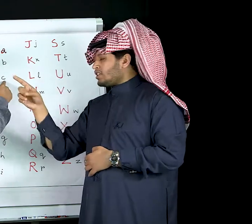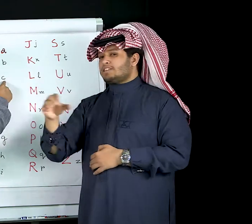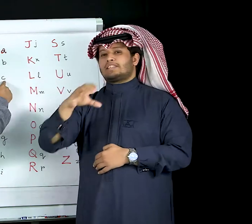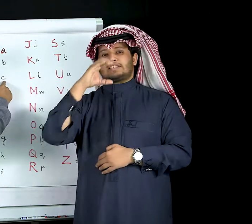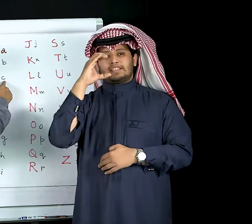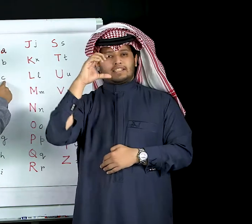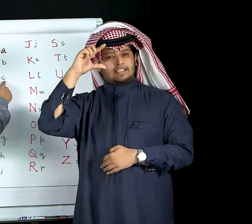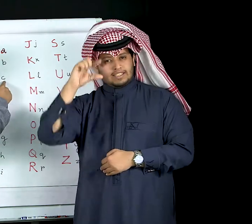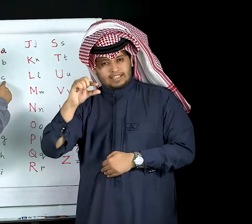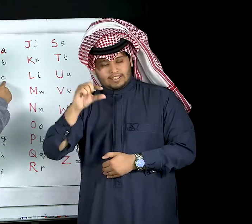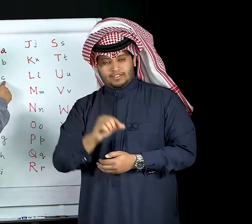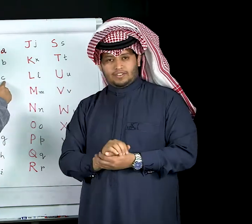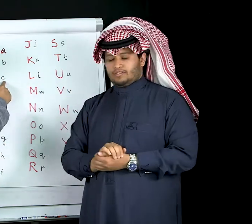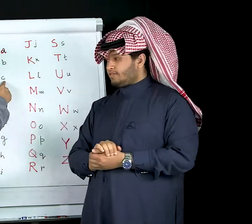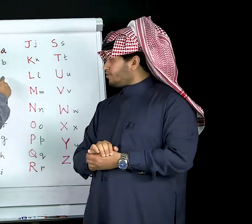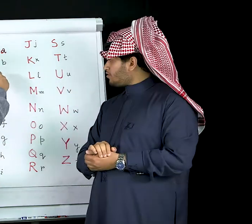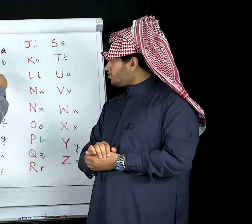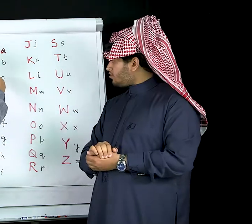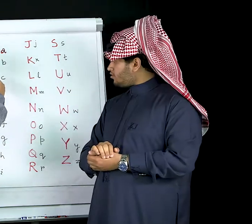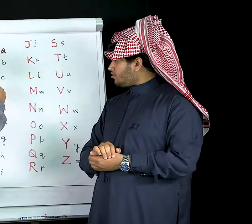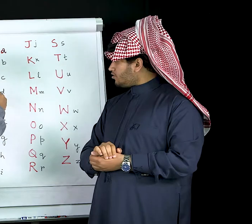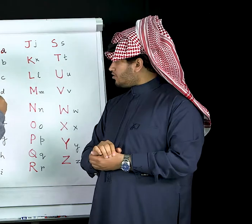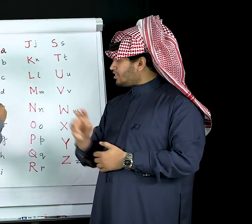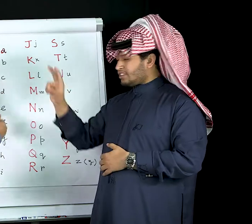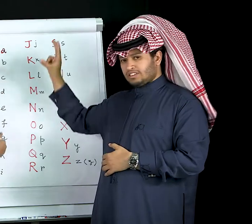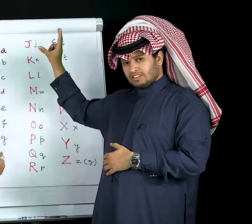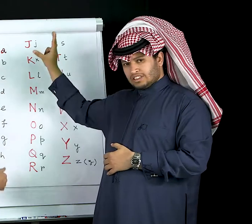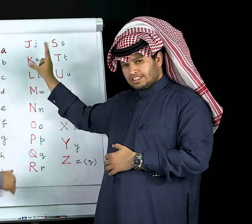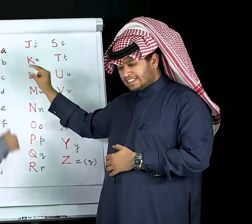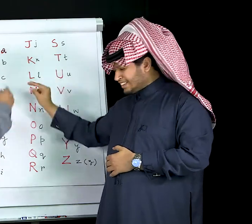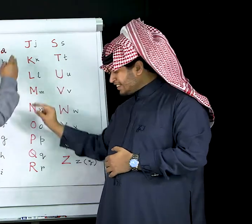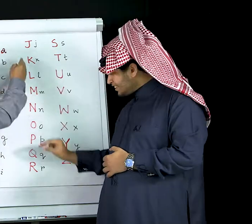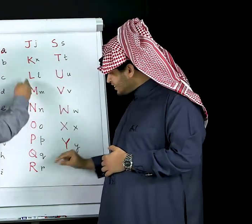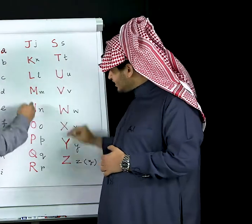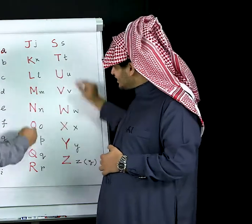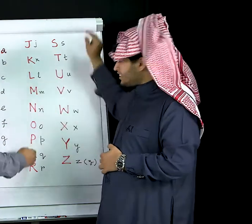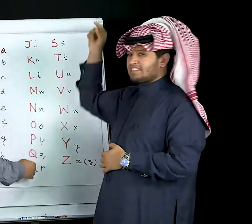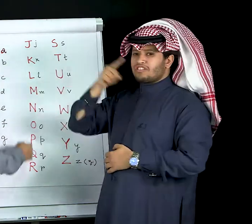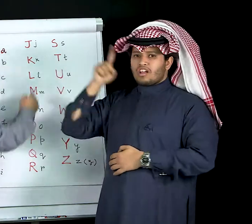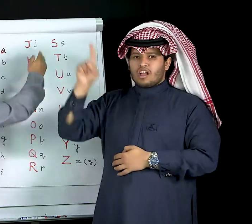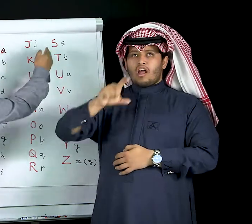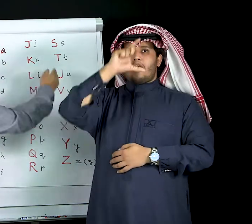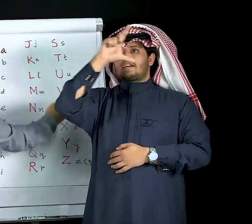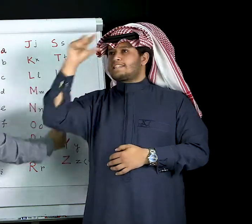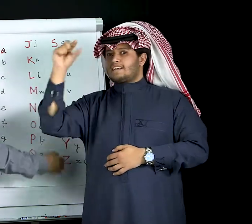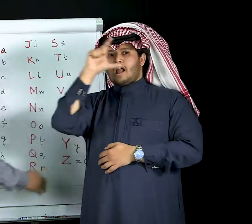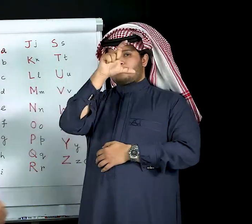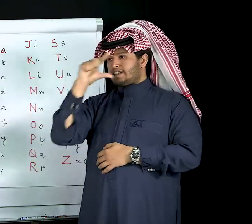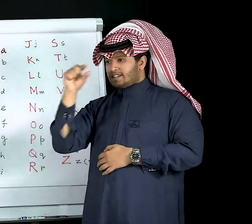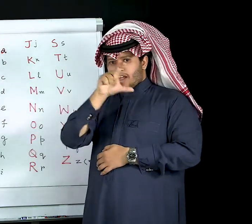C small. And all other examples